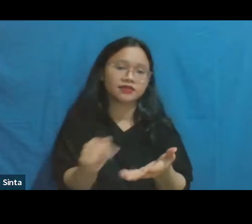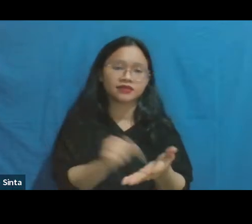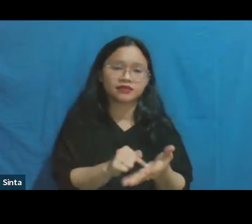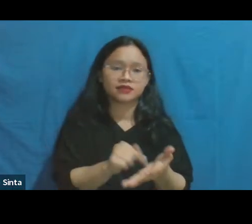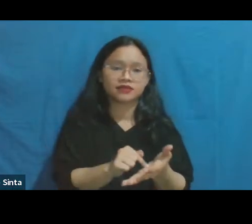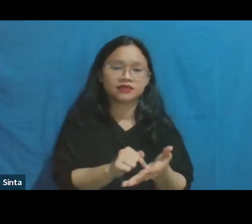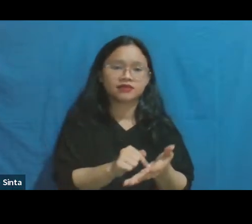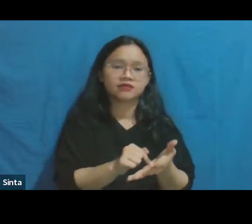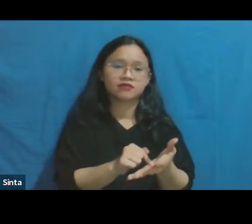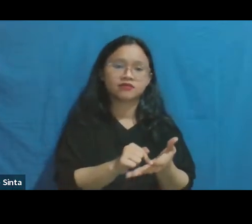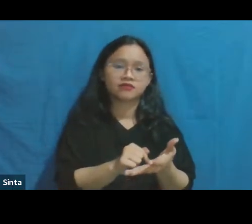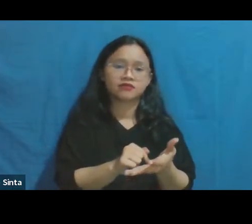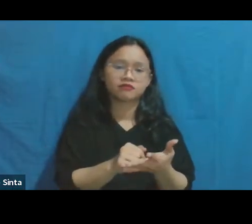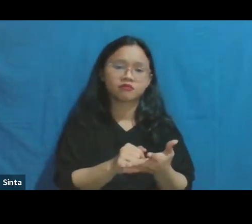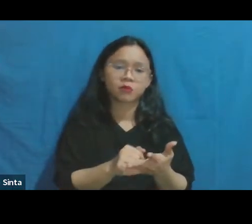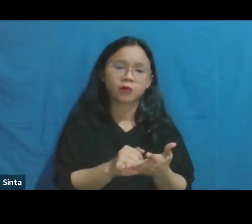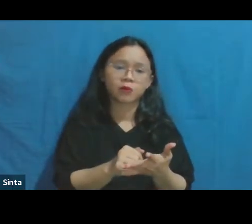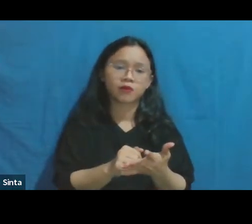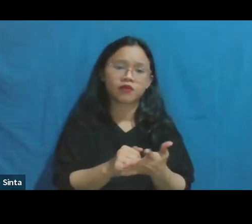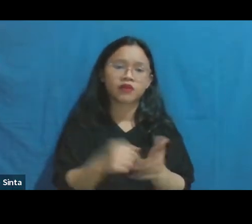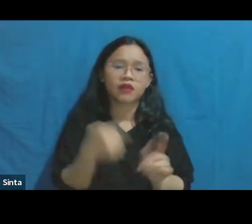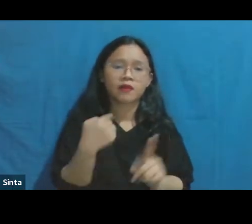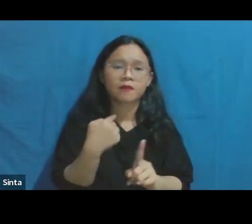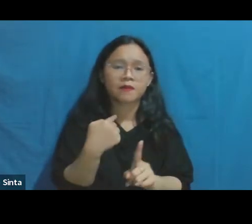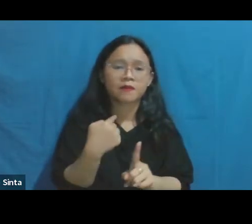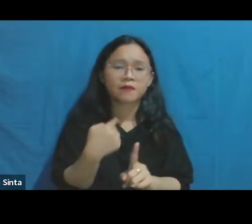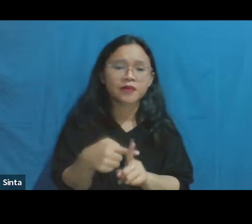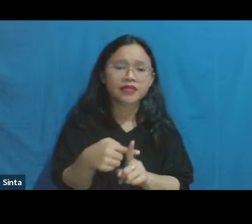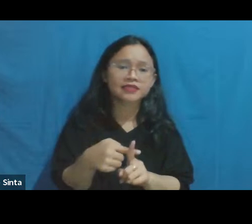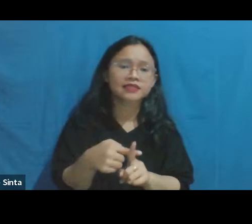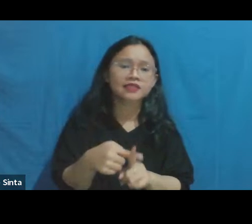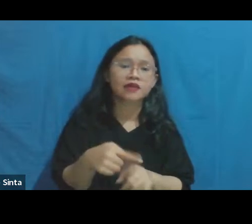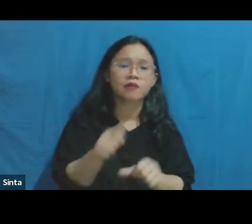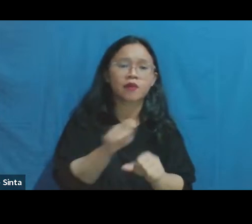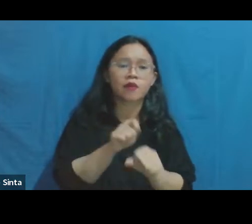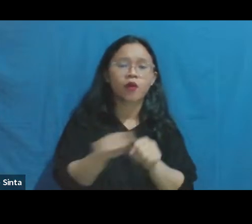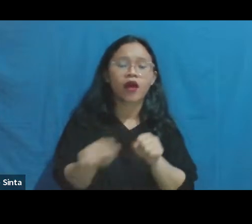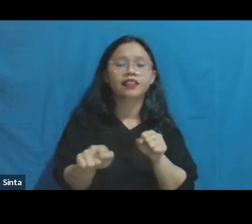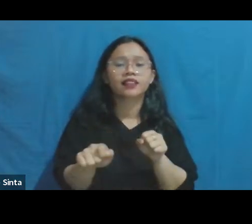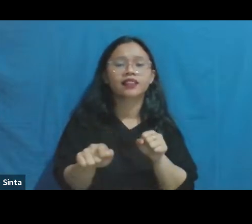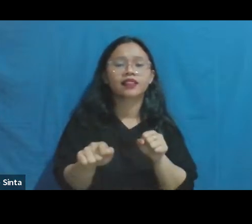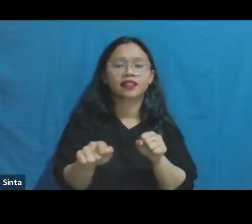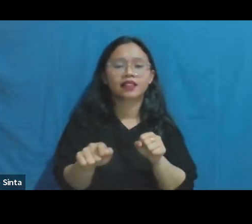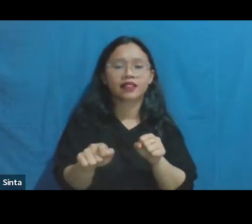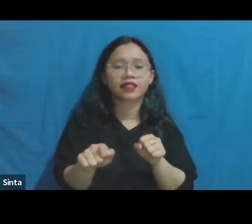still making noise despite this very unpopular